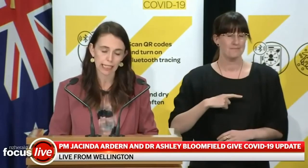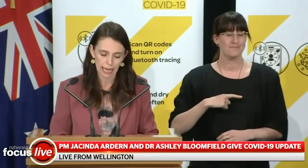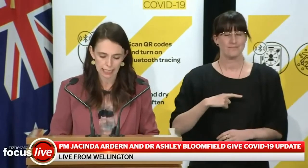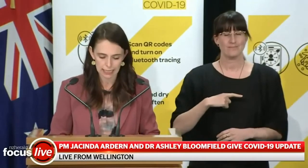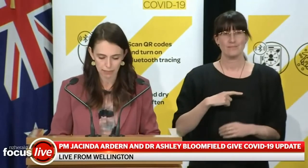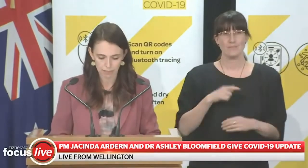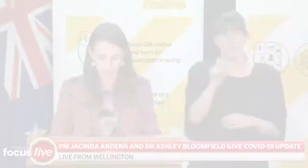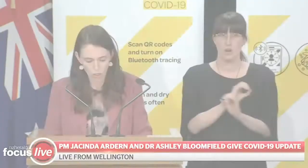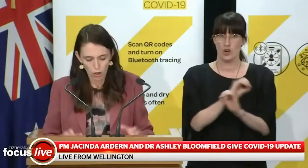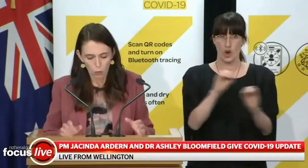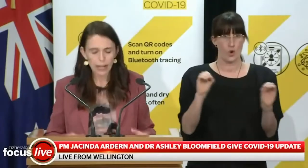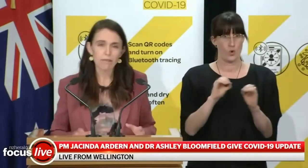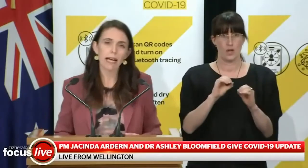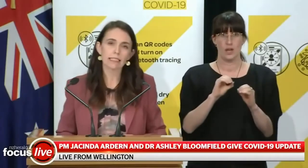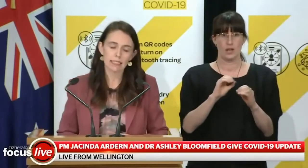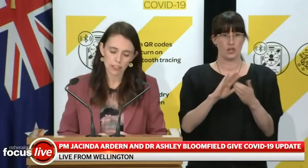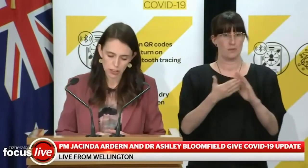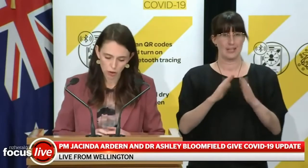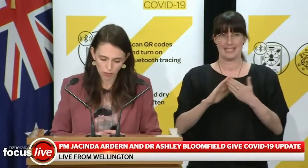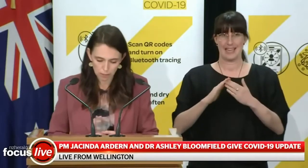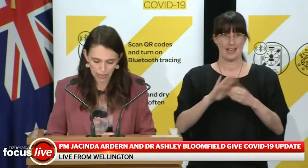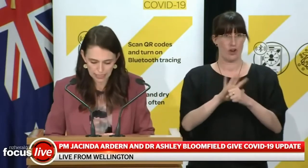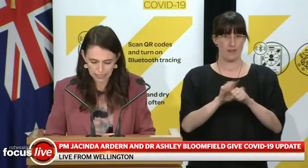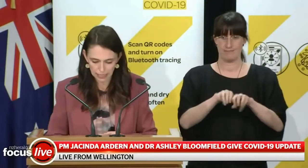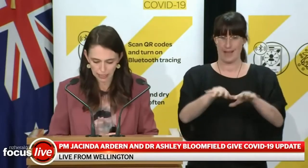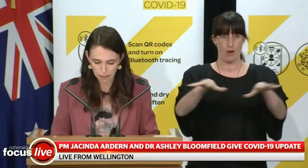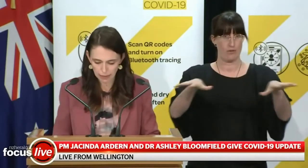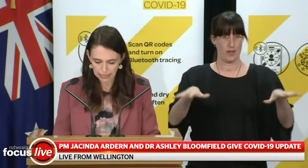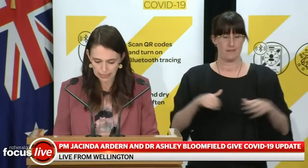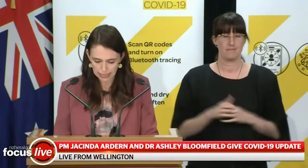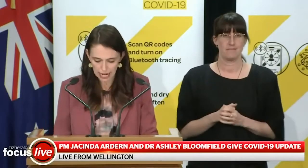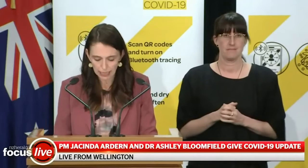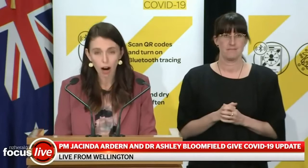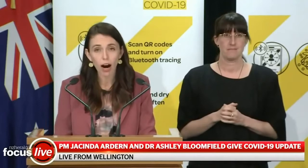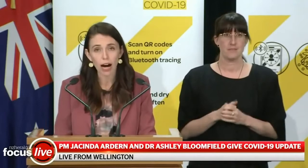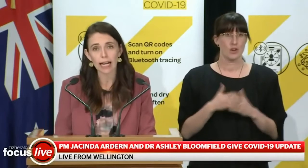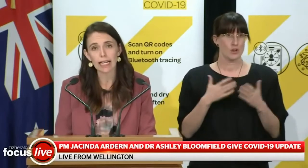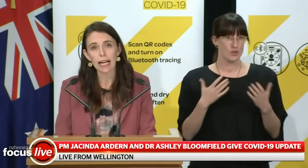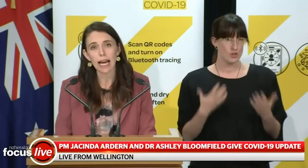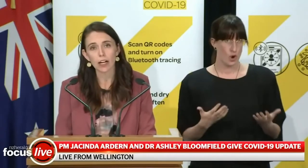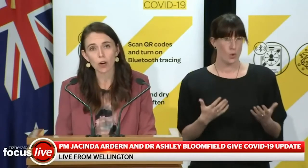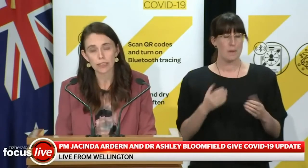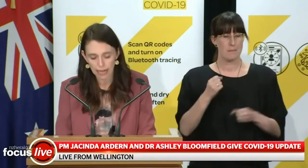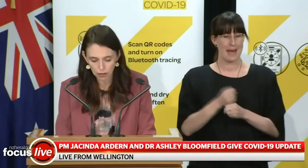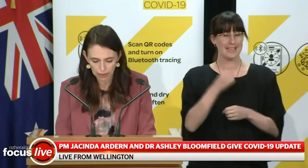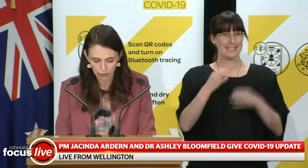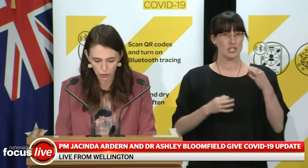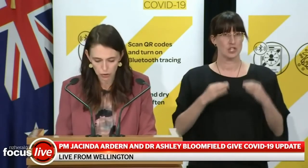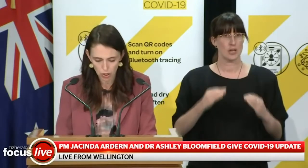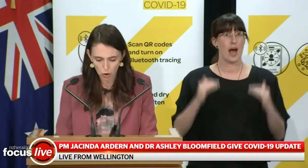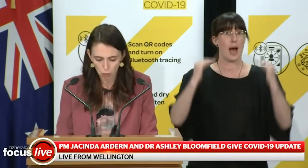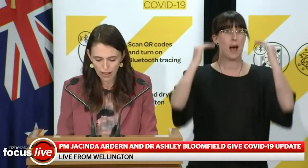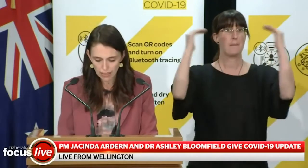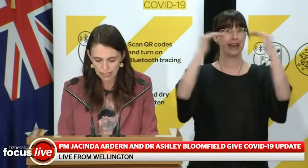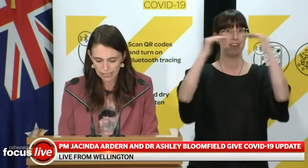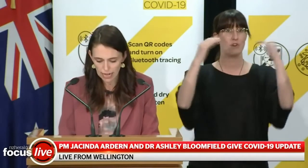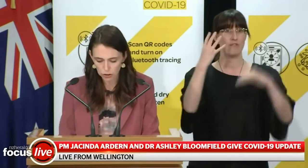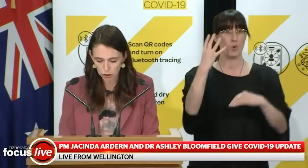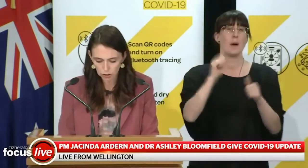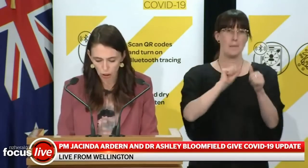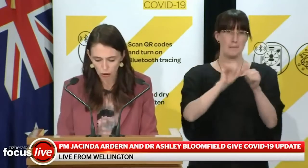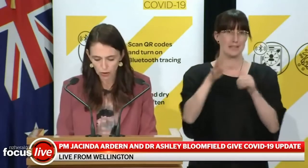current case. We have made decisions on the basis that it is better to start high and go down levels, rather